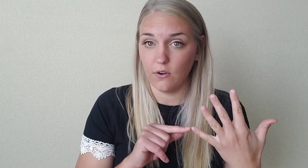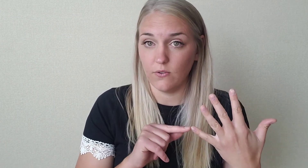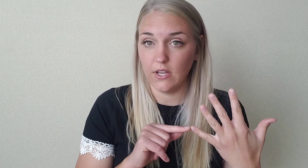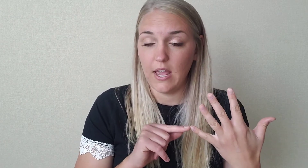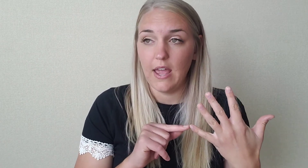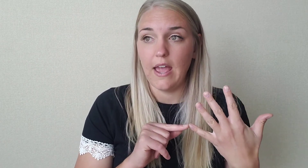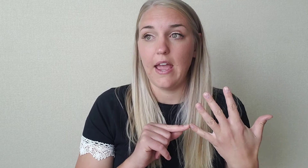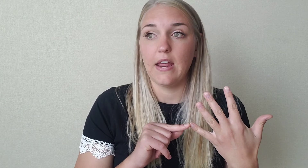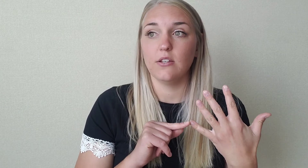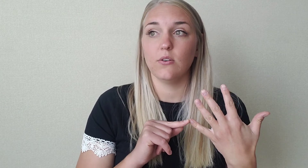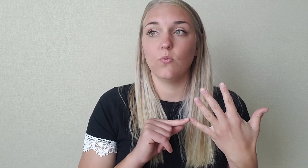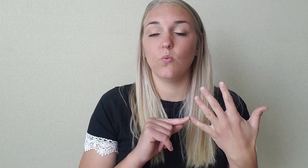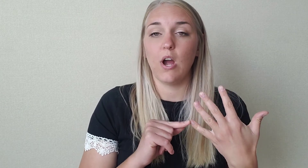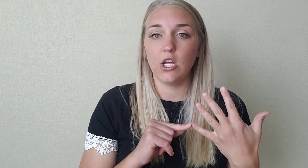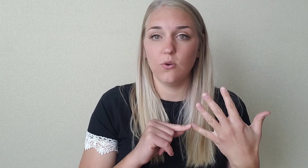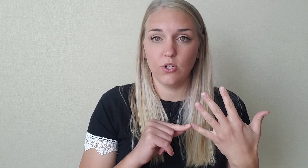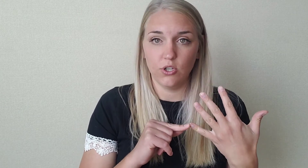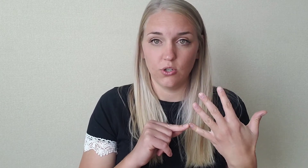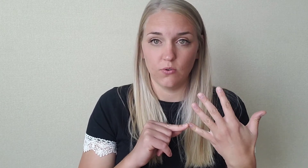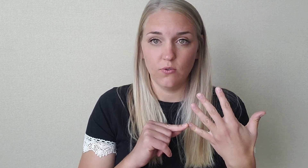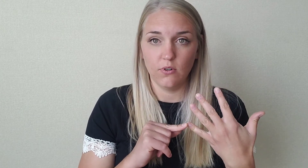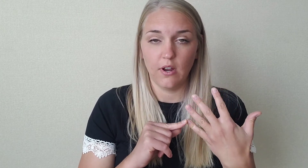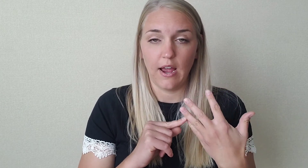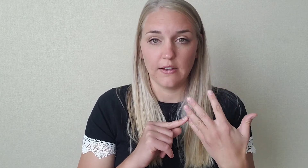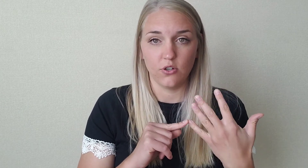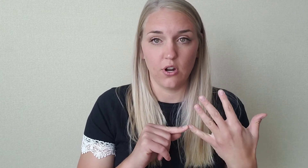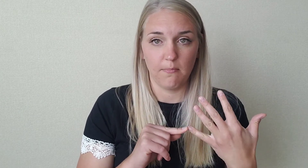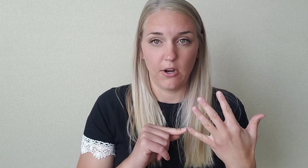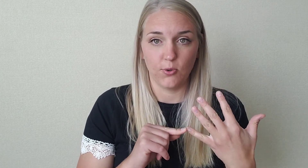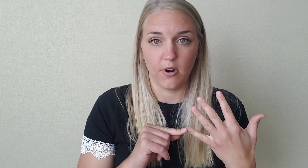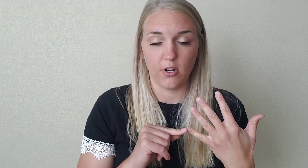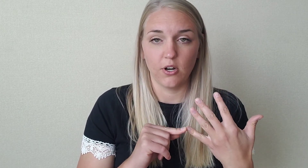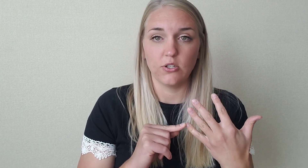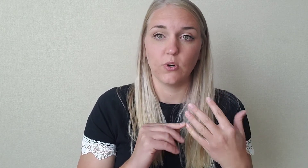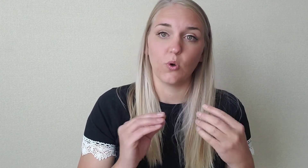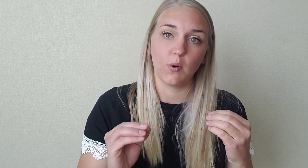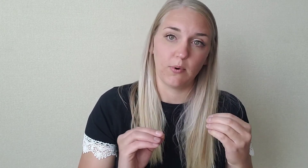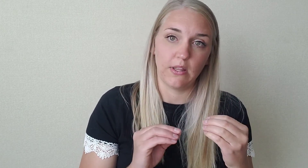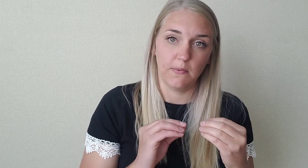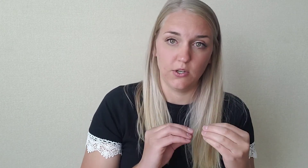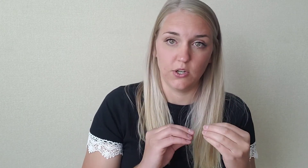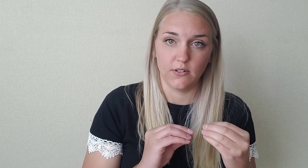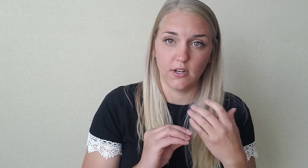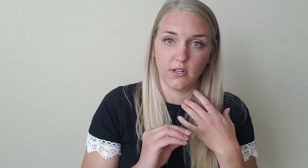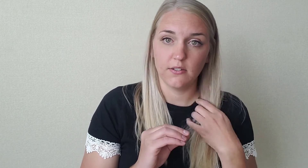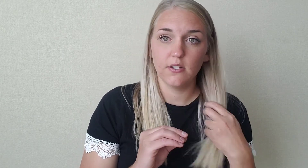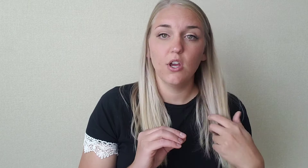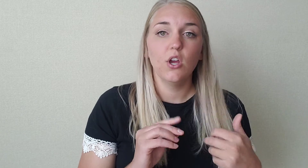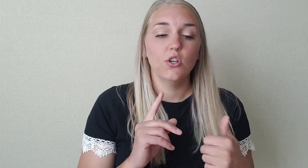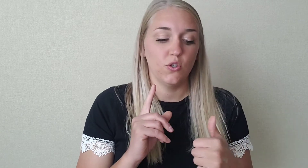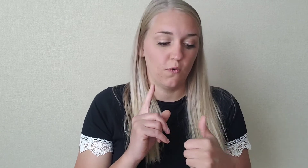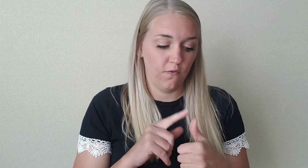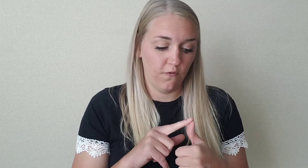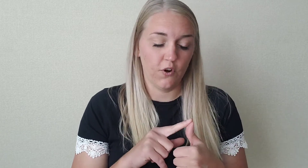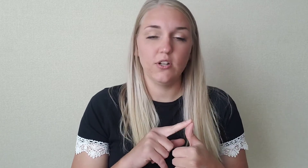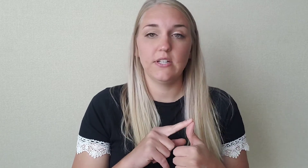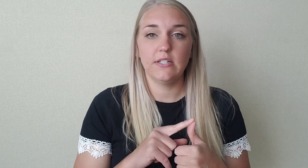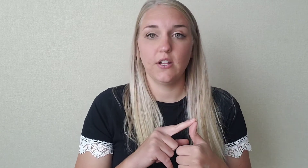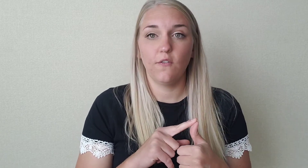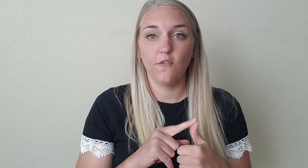those and what you would do as your non-manual marker to incorporate them into your sentence. So first is